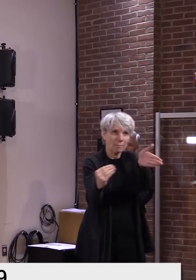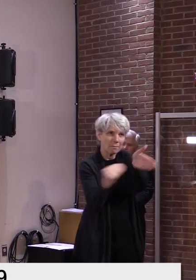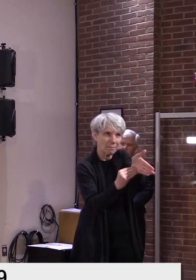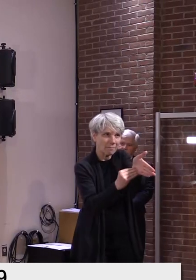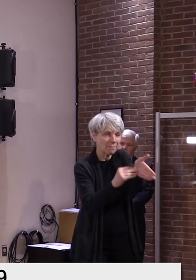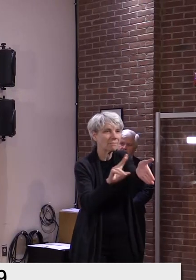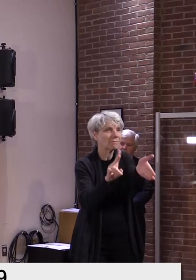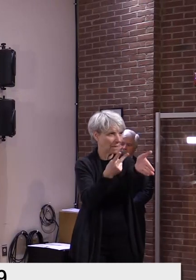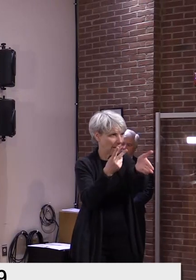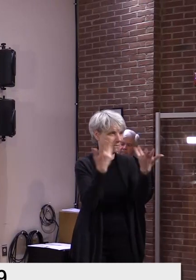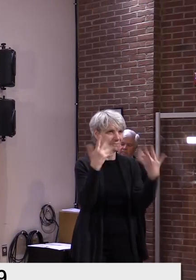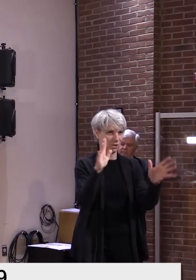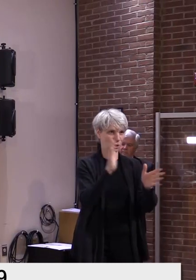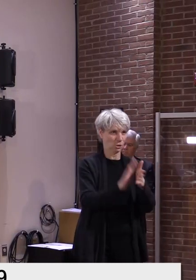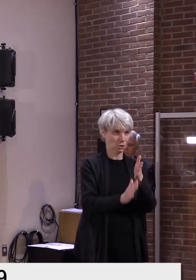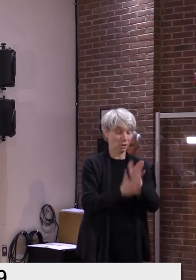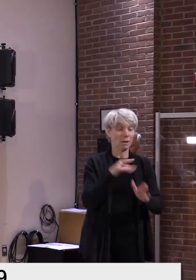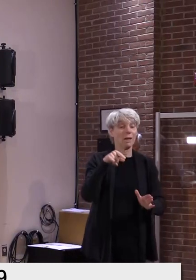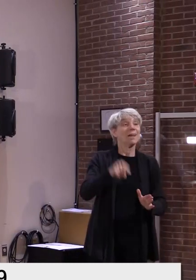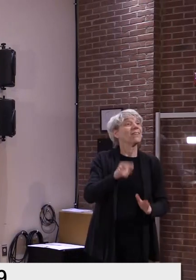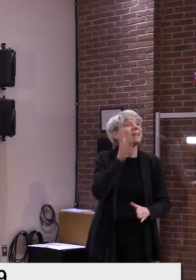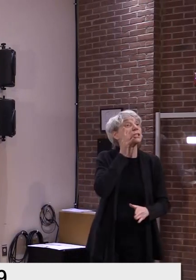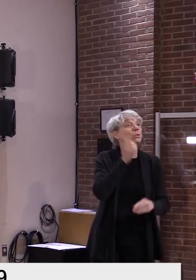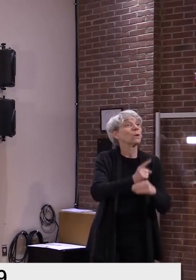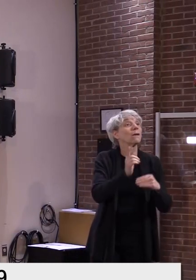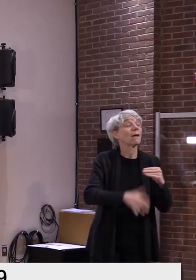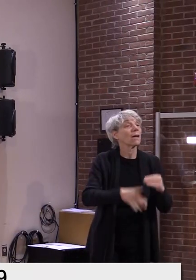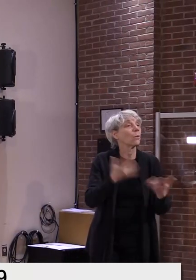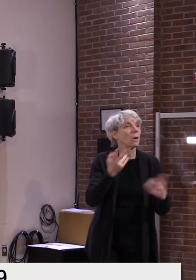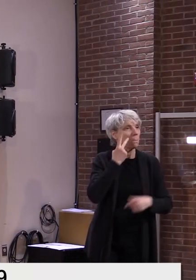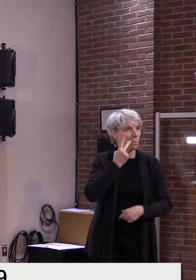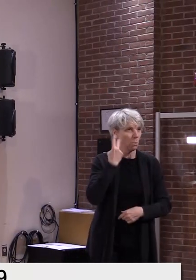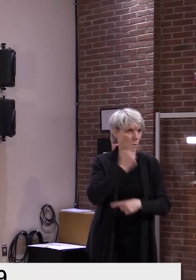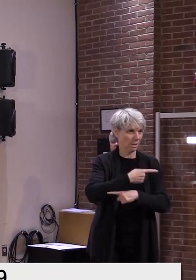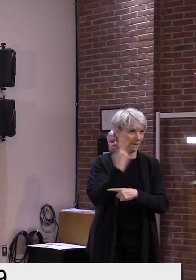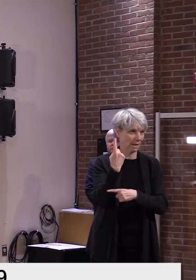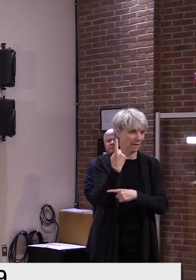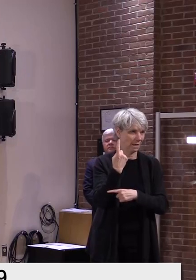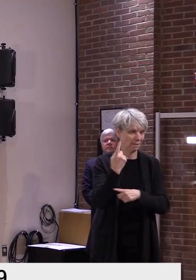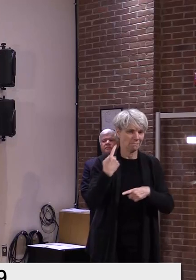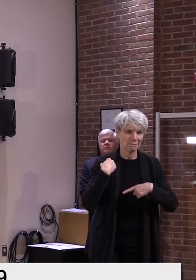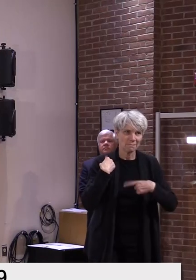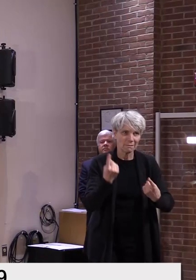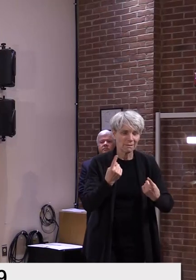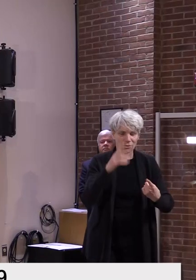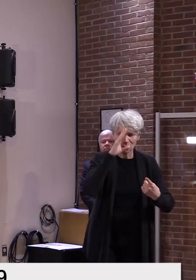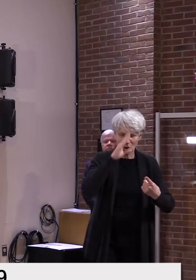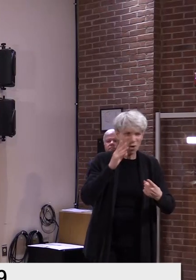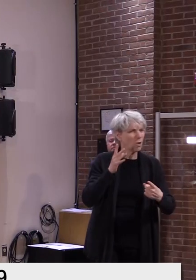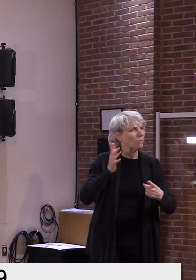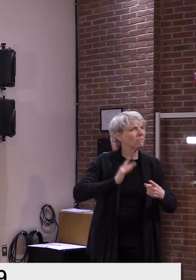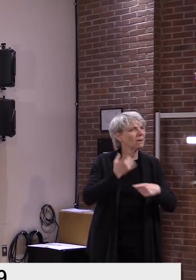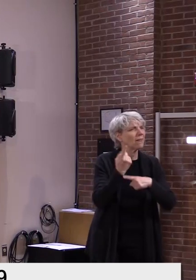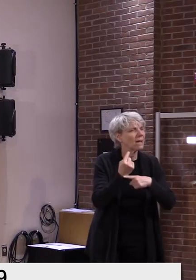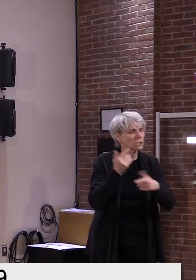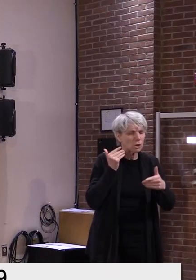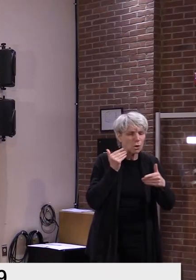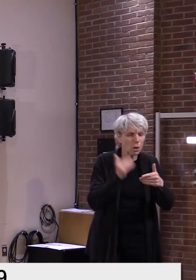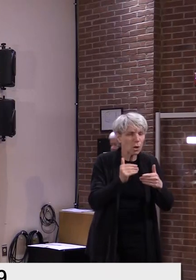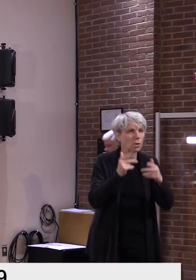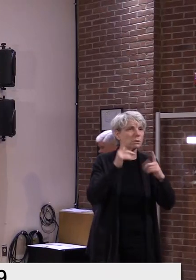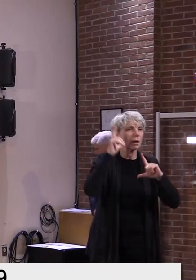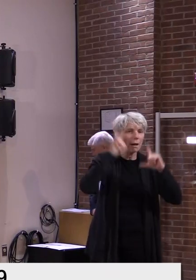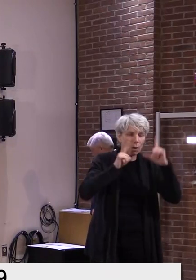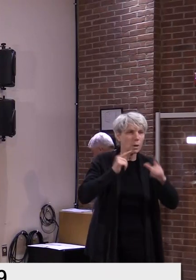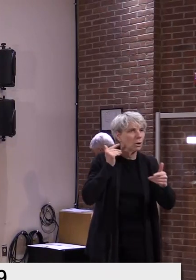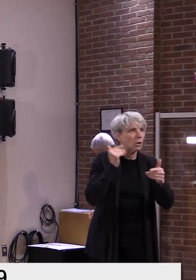Finally, this weekend is Memorial Day. Throughout this pandemic, I've usually shared guidance on what we shouldn't do